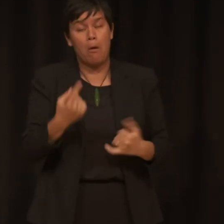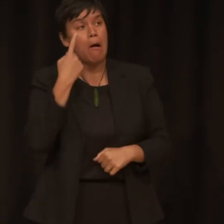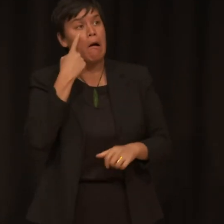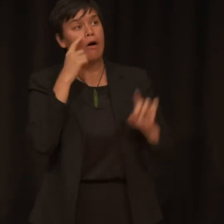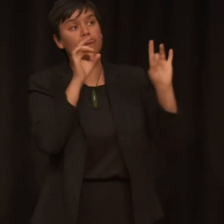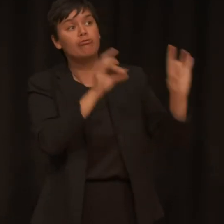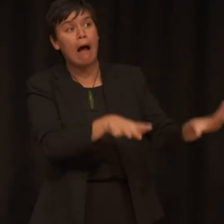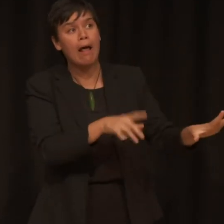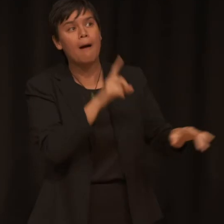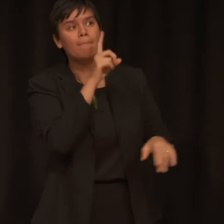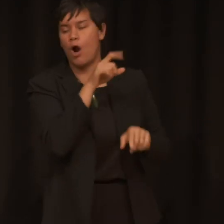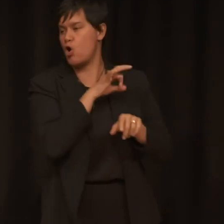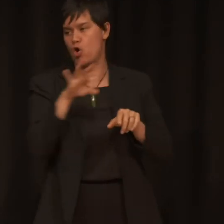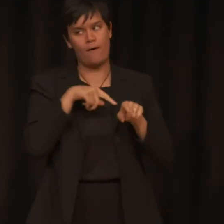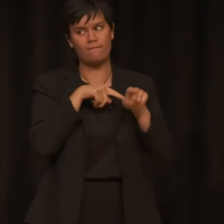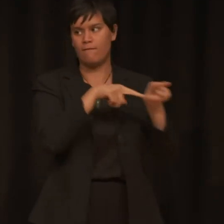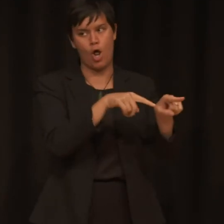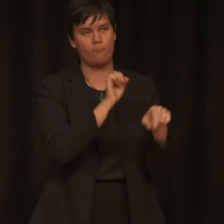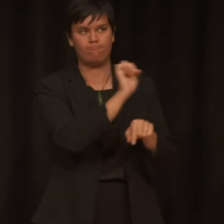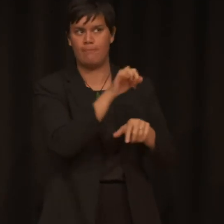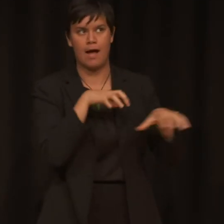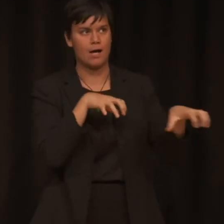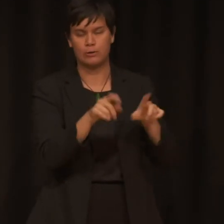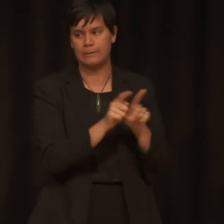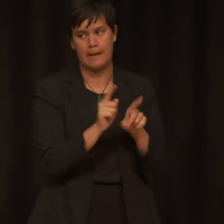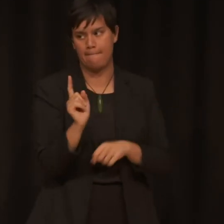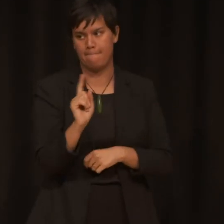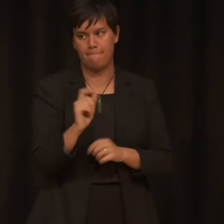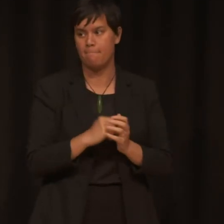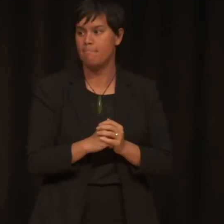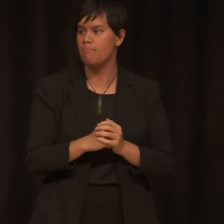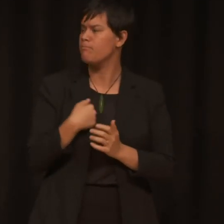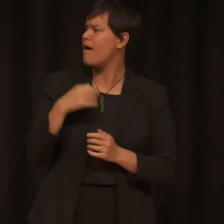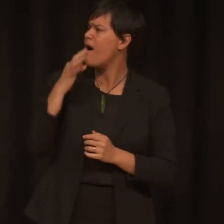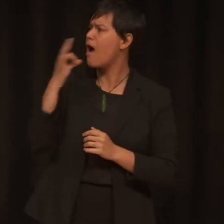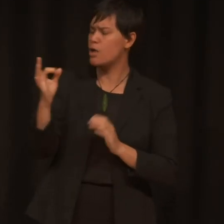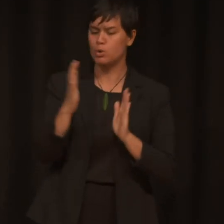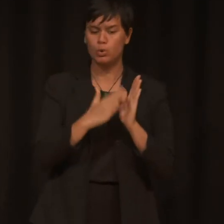our own path. Yeah, Ben.